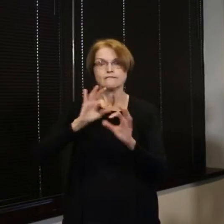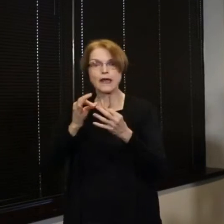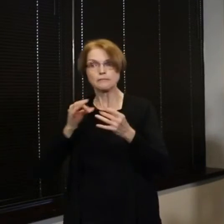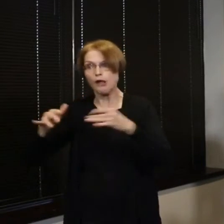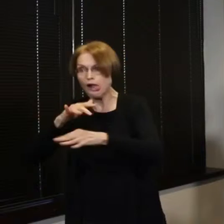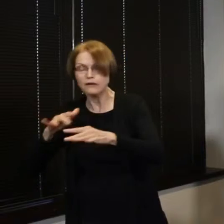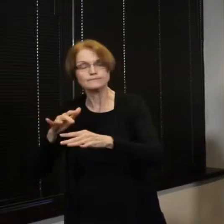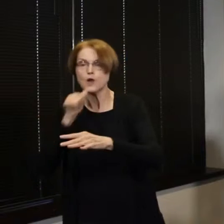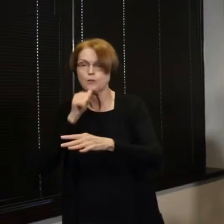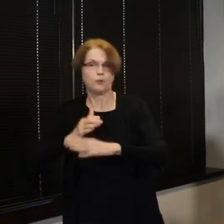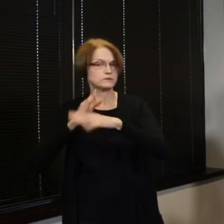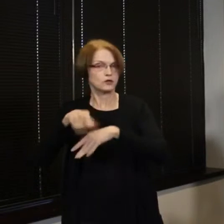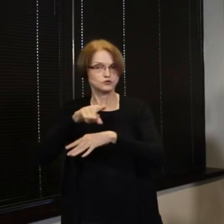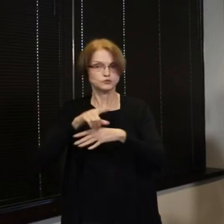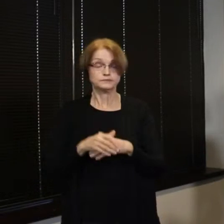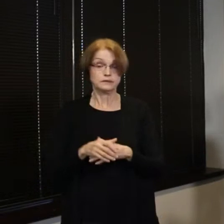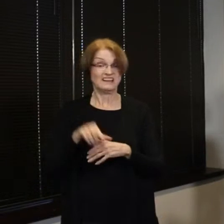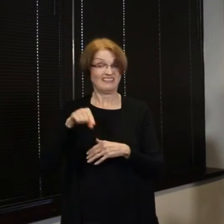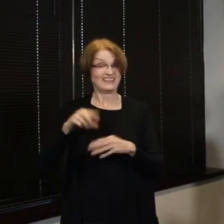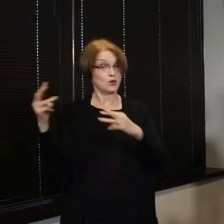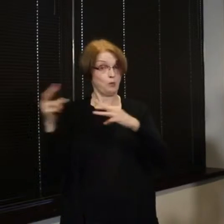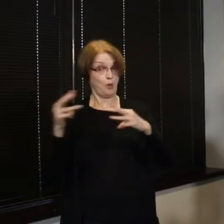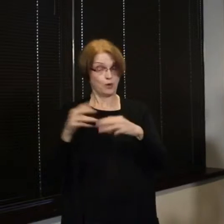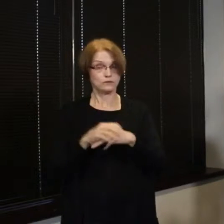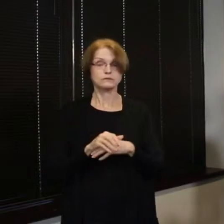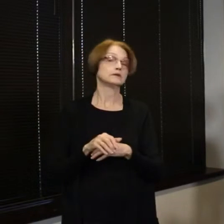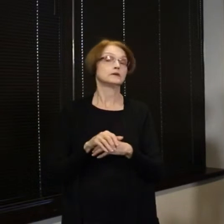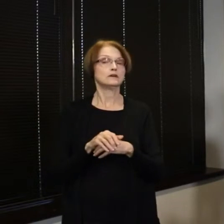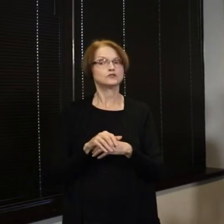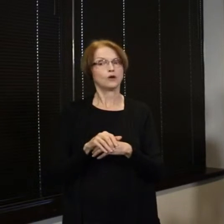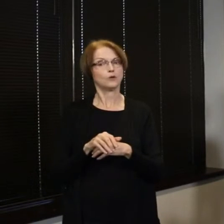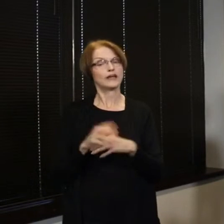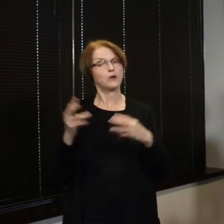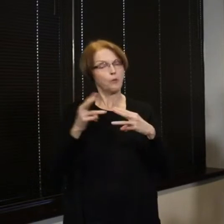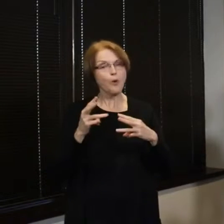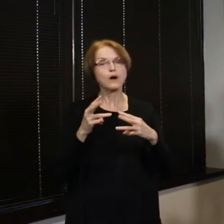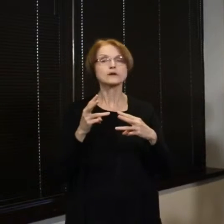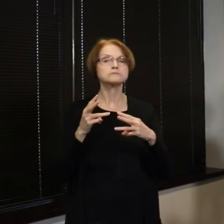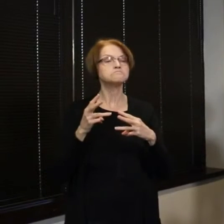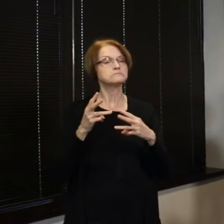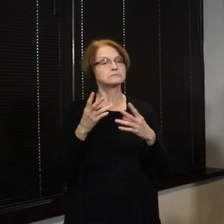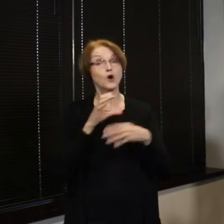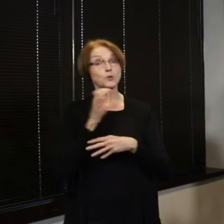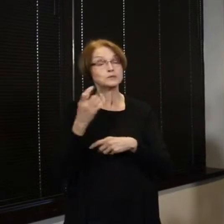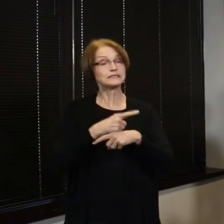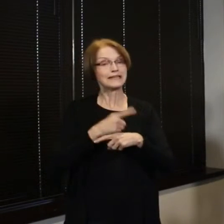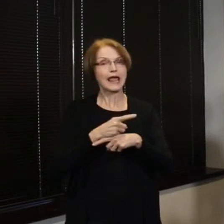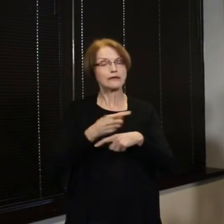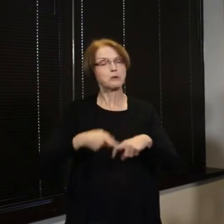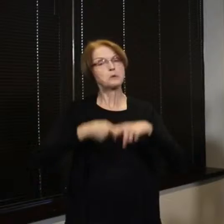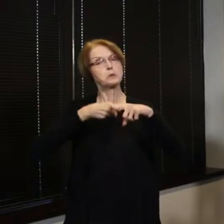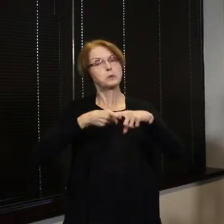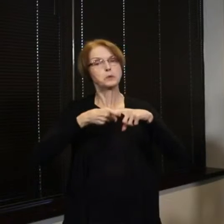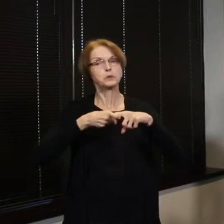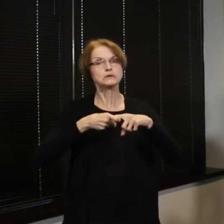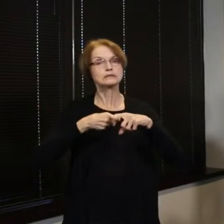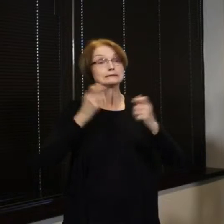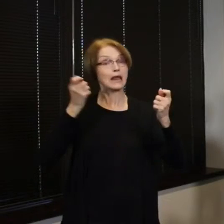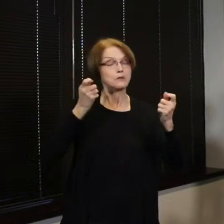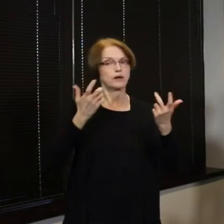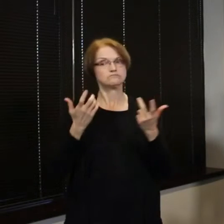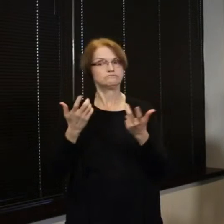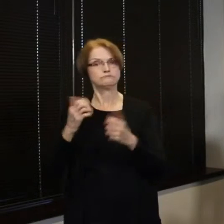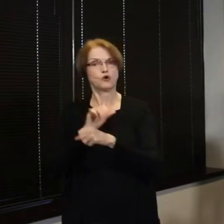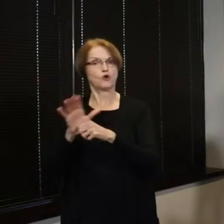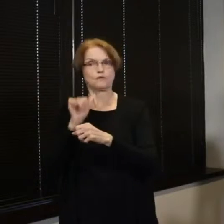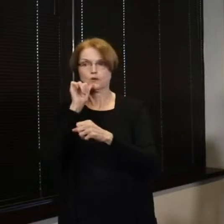before, this is a war, and COVID won't observe a Christmas truce. So if we let our guard down now, the virus